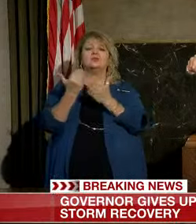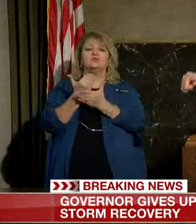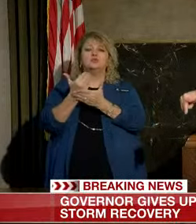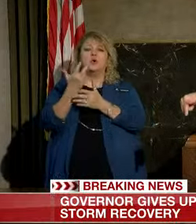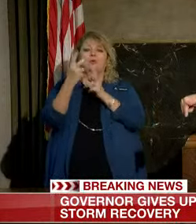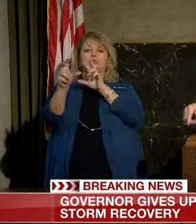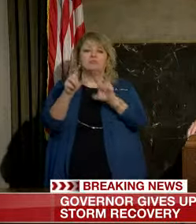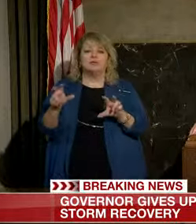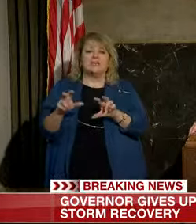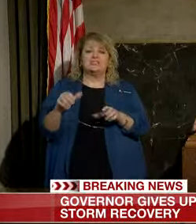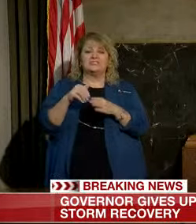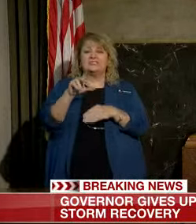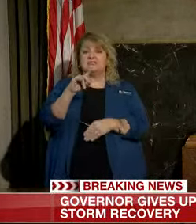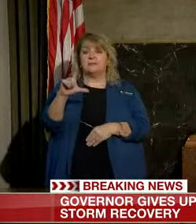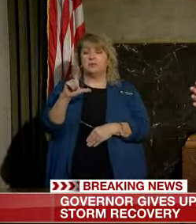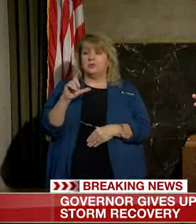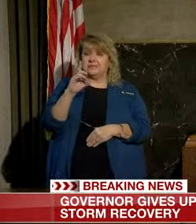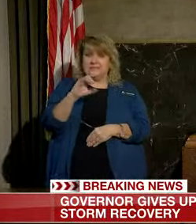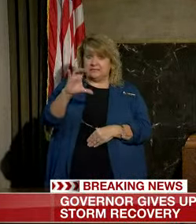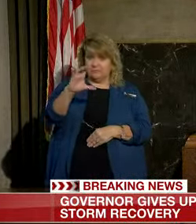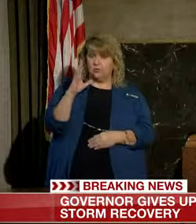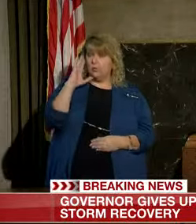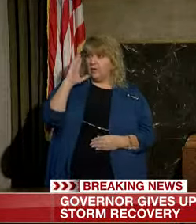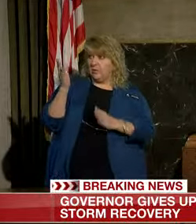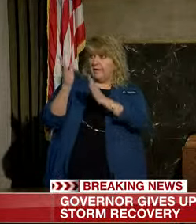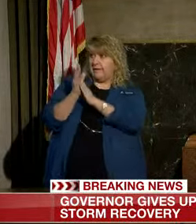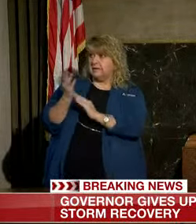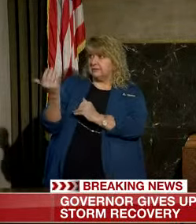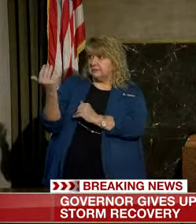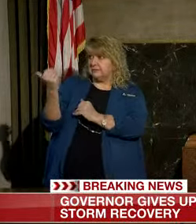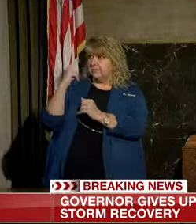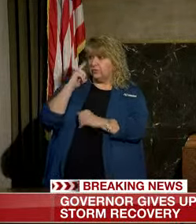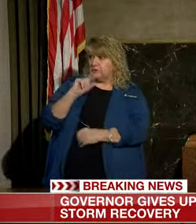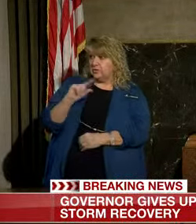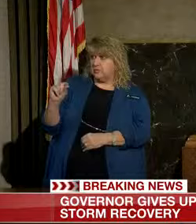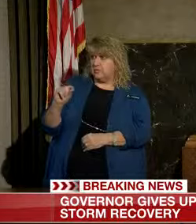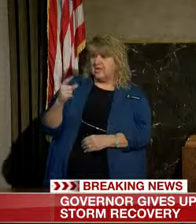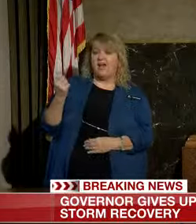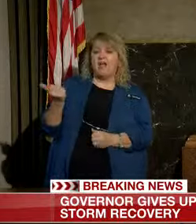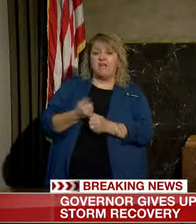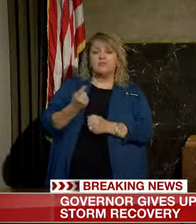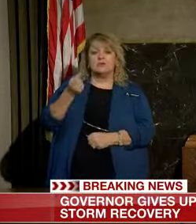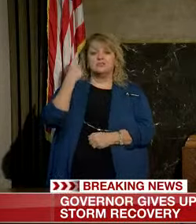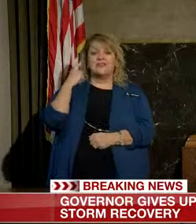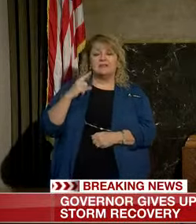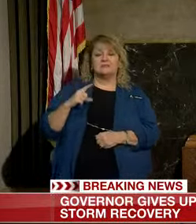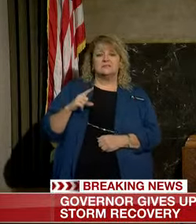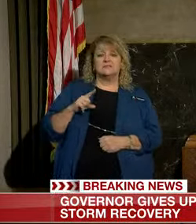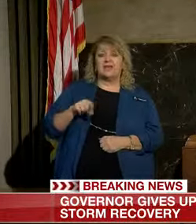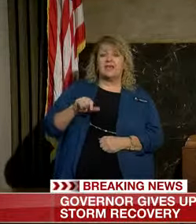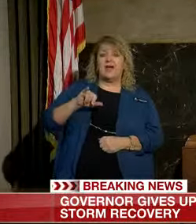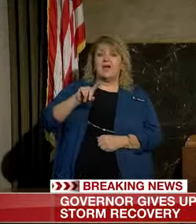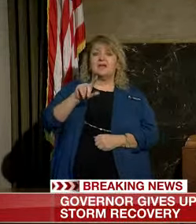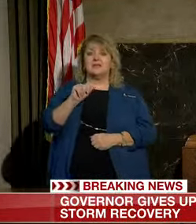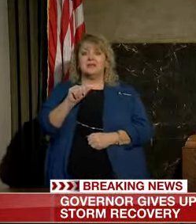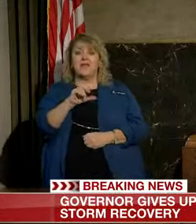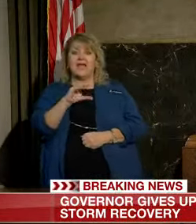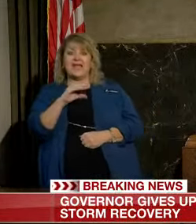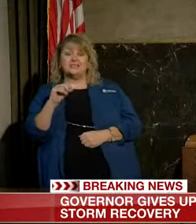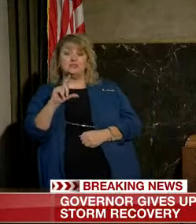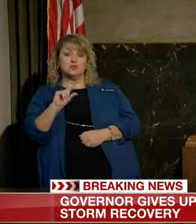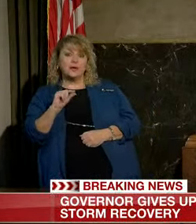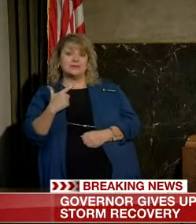both for 2020, and everybody understands that the initial funding with respect to Hurricane Ida and the